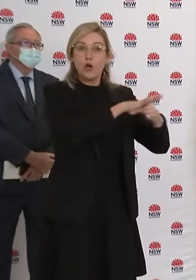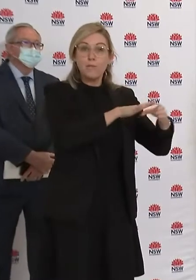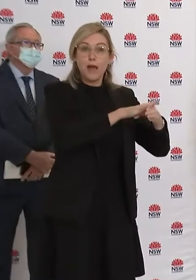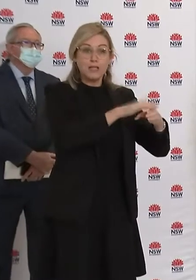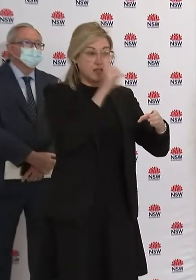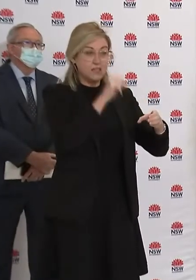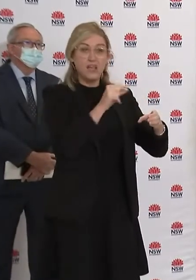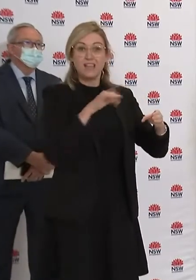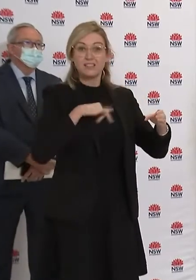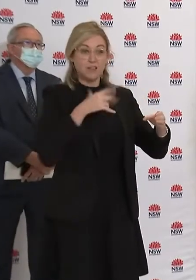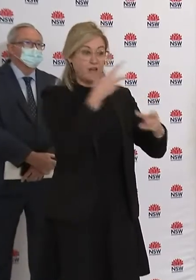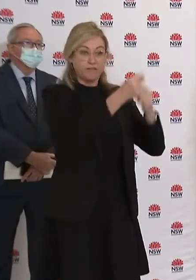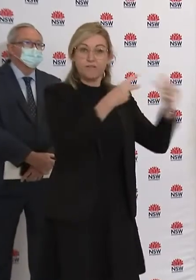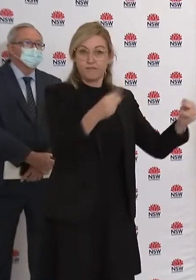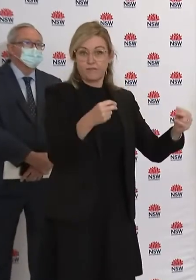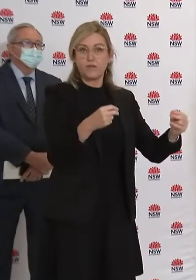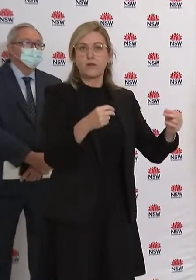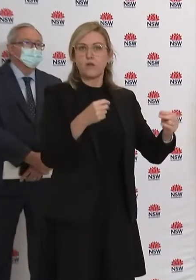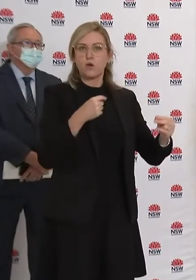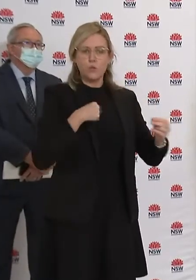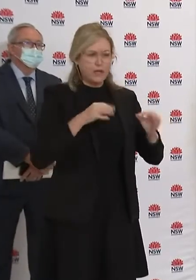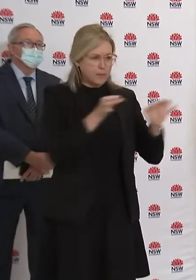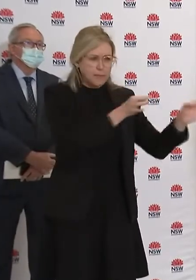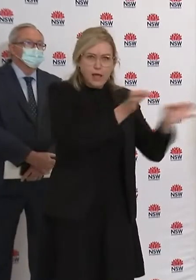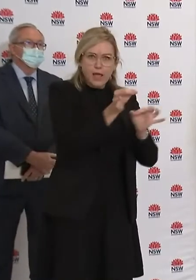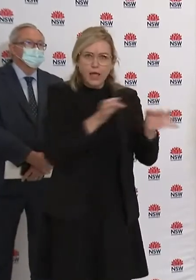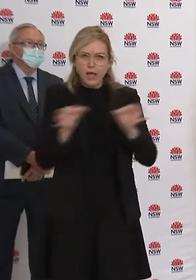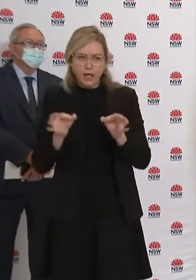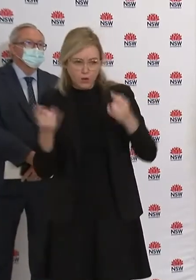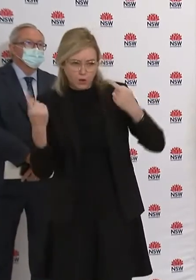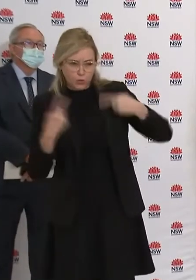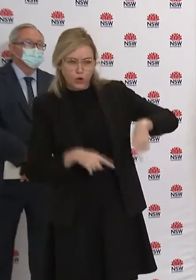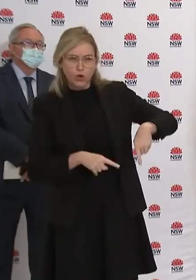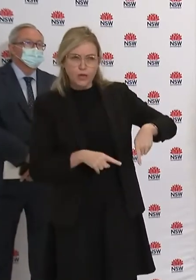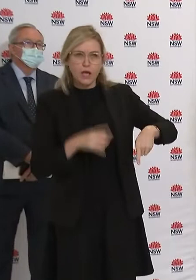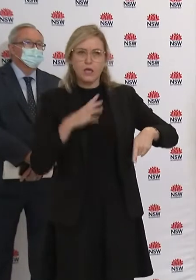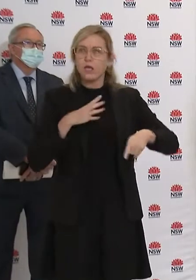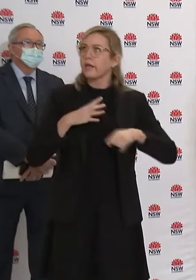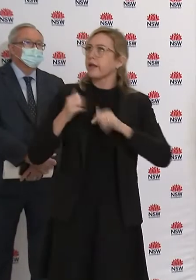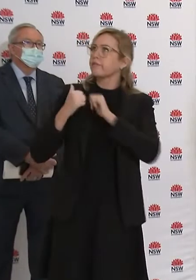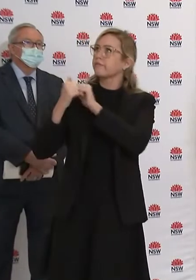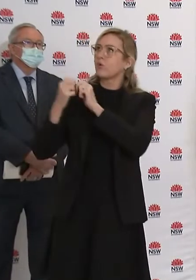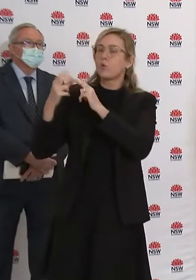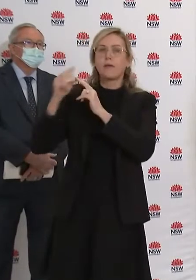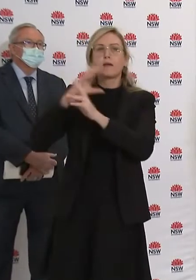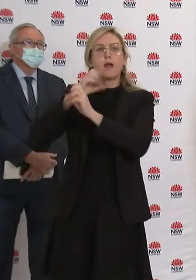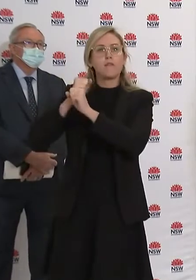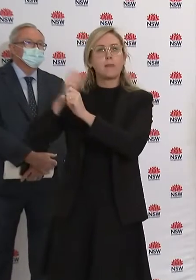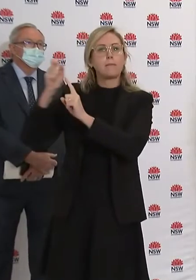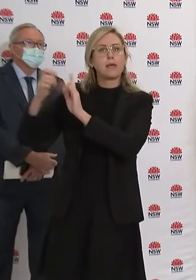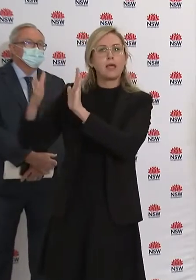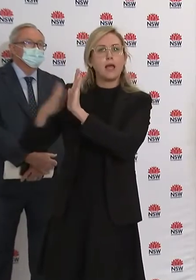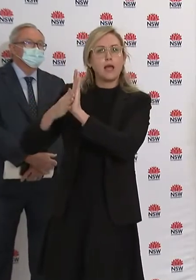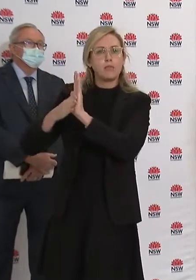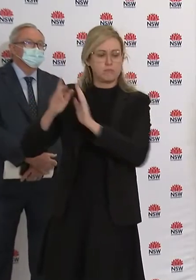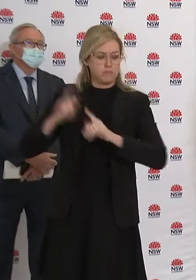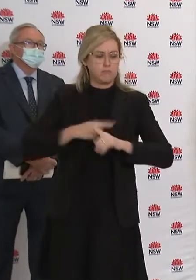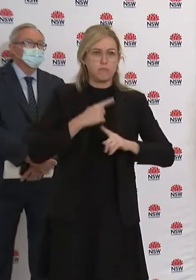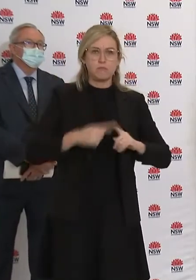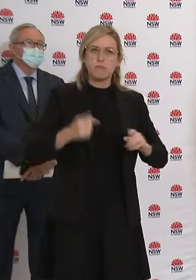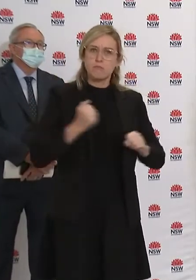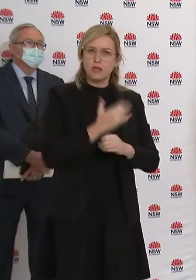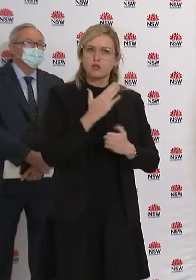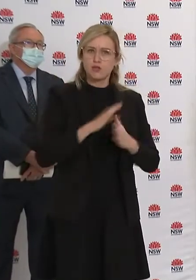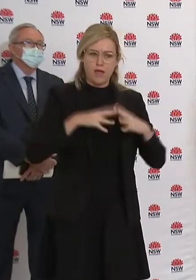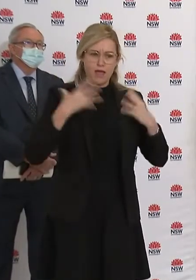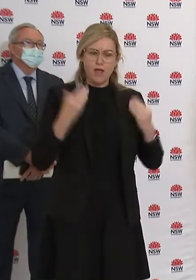of extra doses, and that's why we will continue to have those conversations. That is the bottom line. We need a refocus of additional doses to